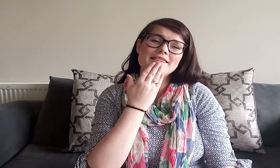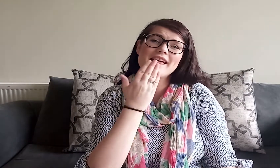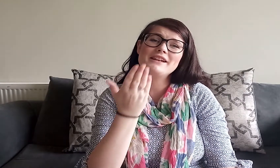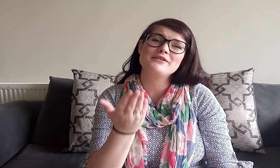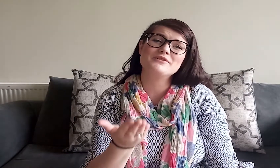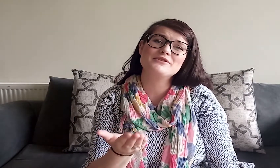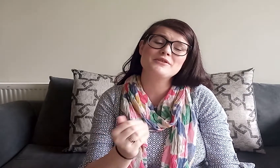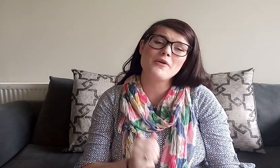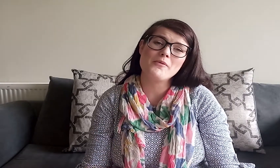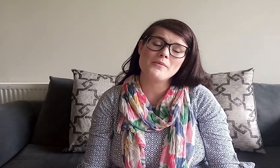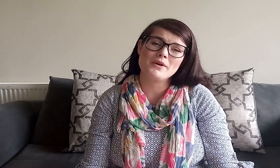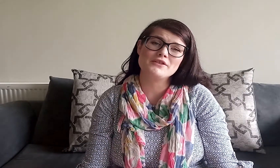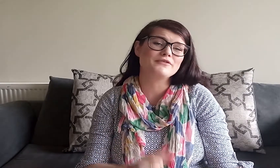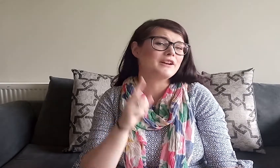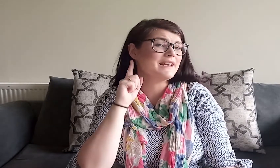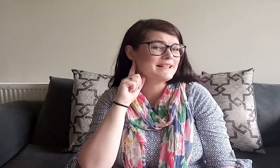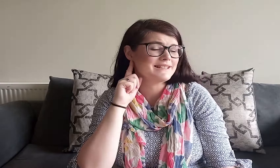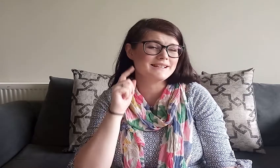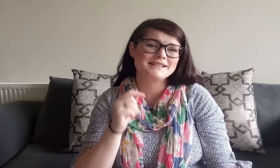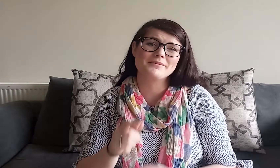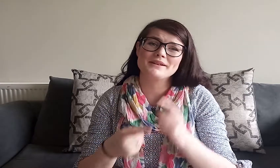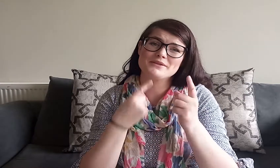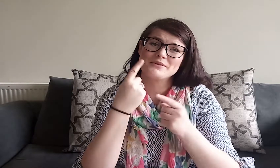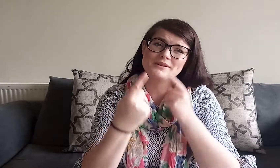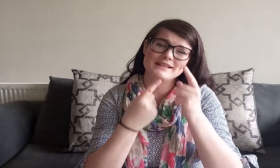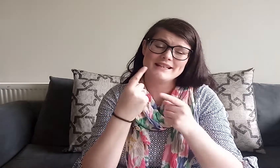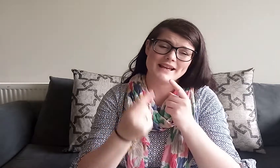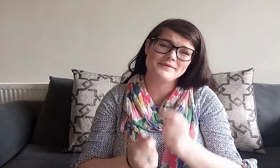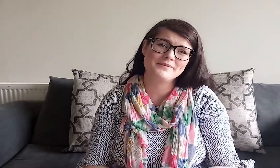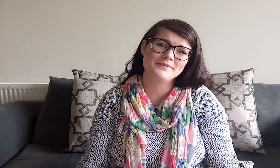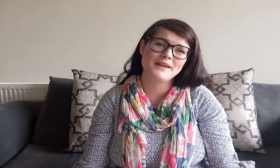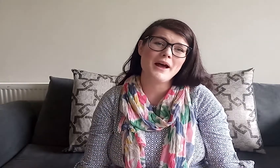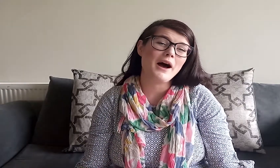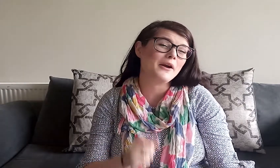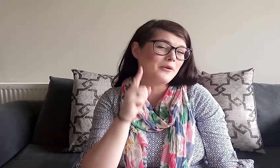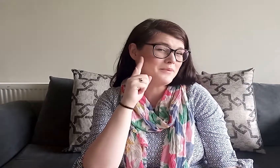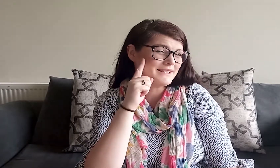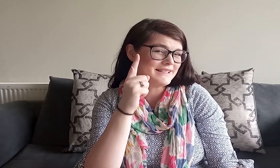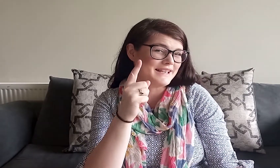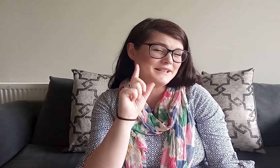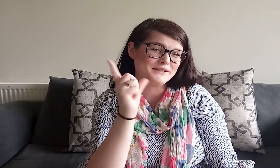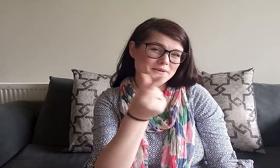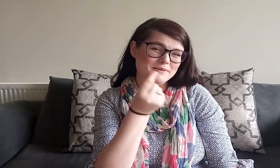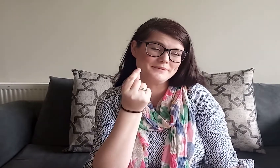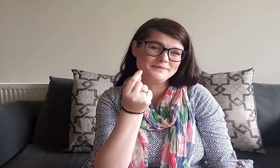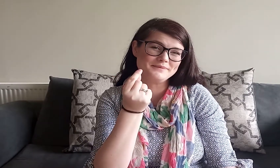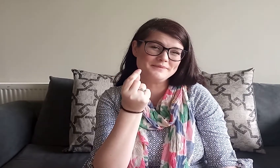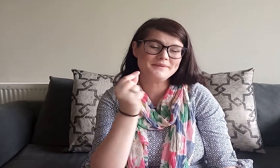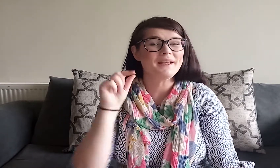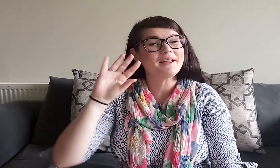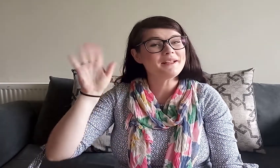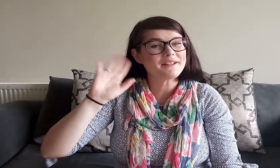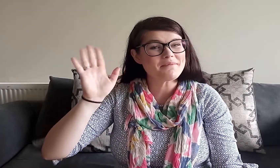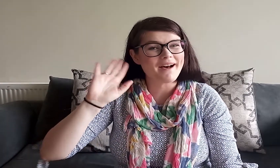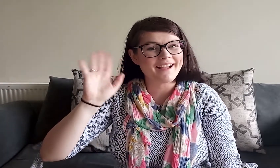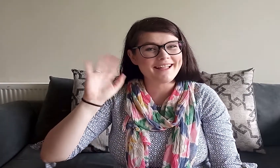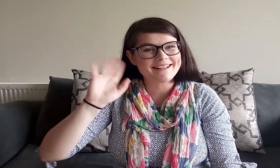Thank you so much for listening to my story today. I hope to see you soon. Goodbye.